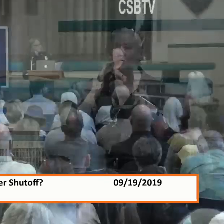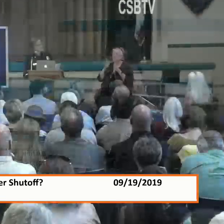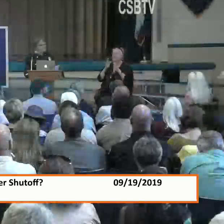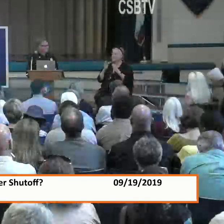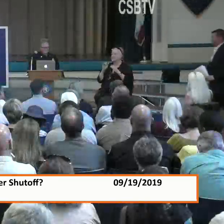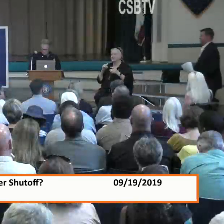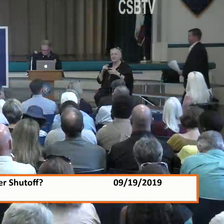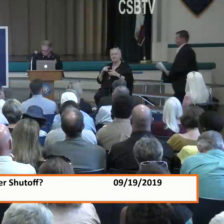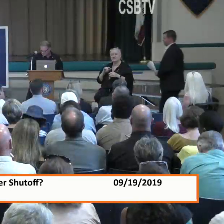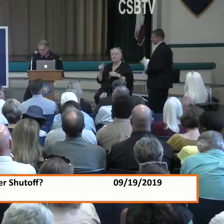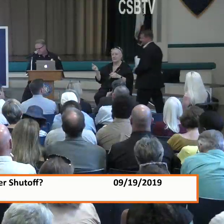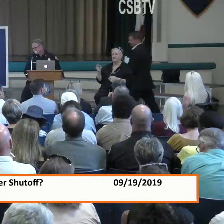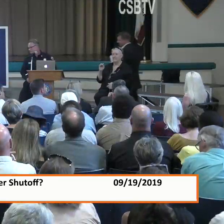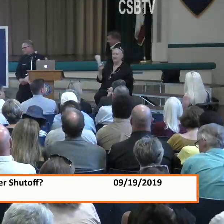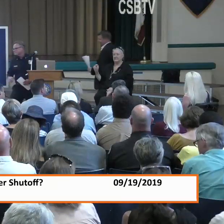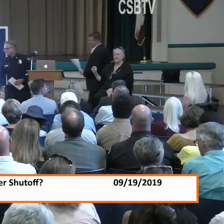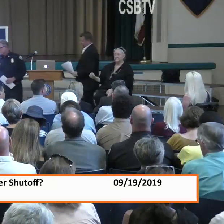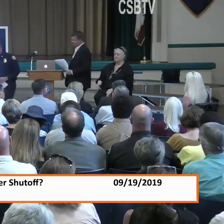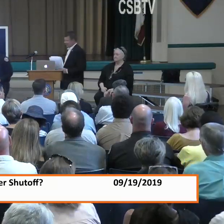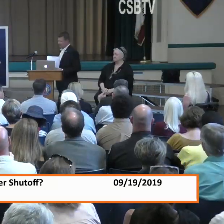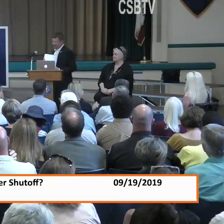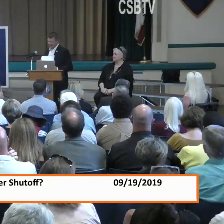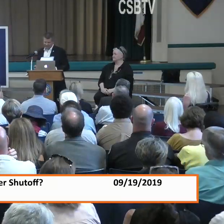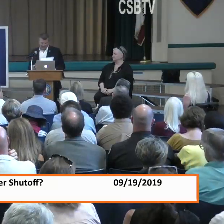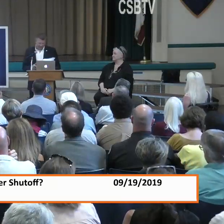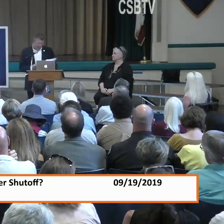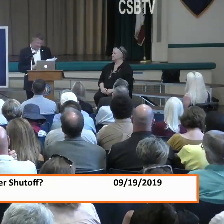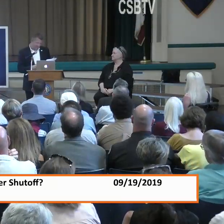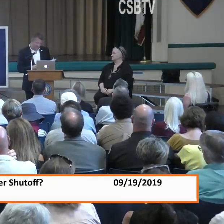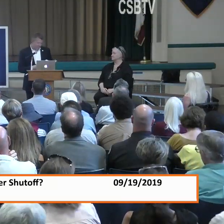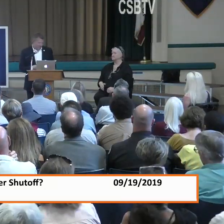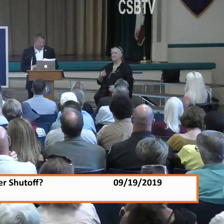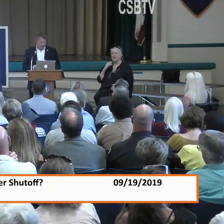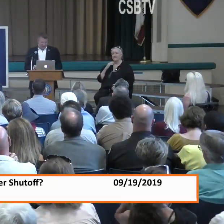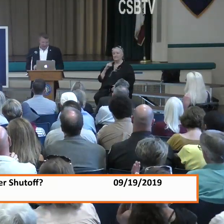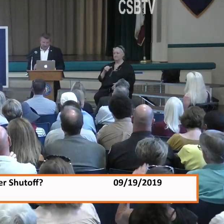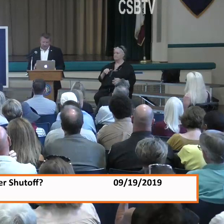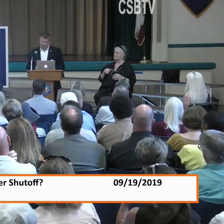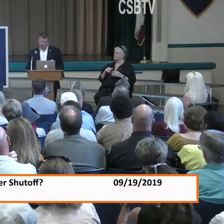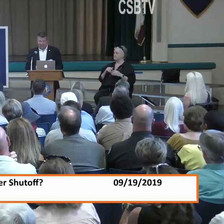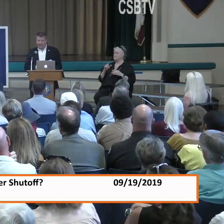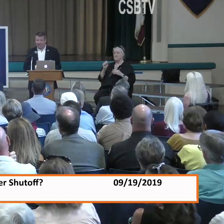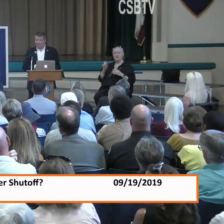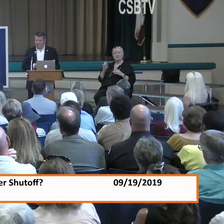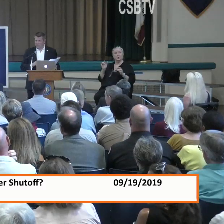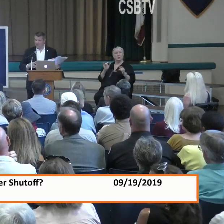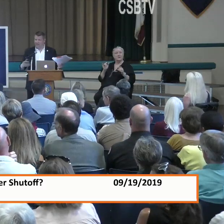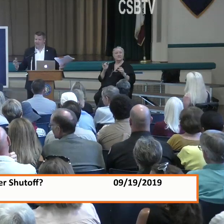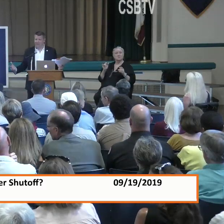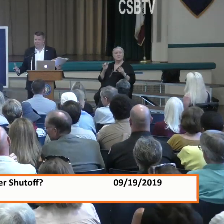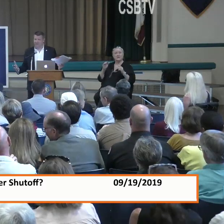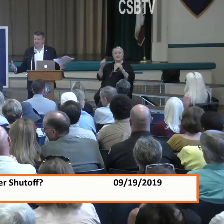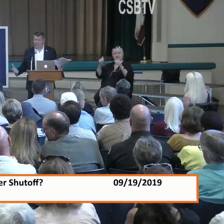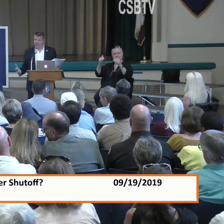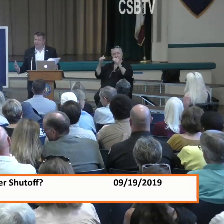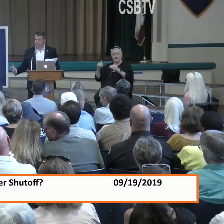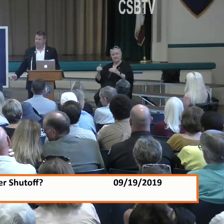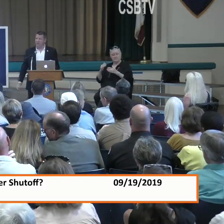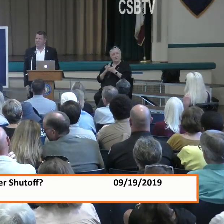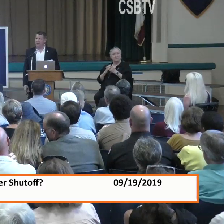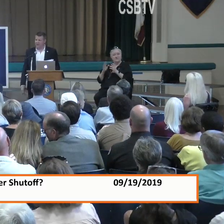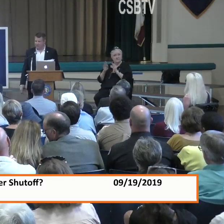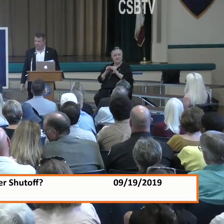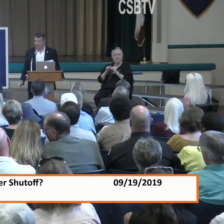Thank you, Chief. So as we move to the next phase of this meeting where